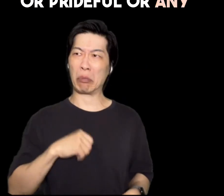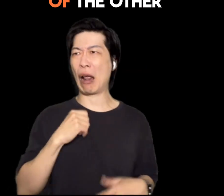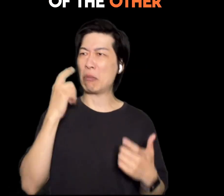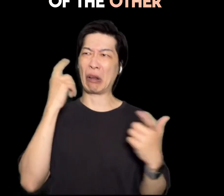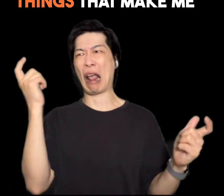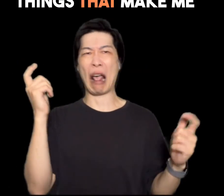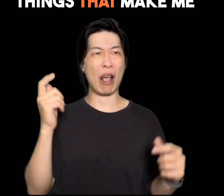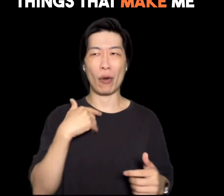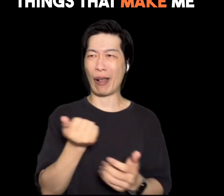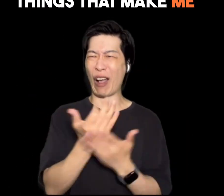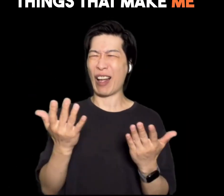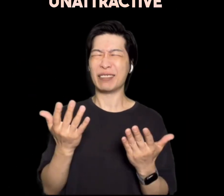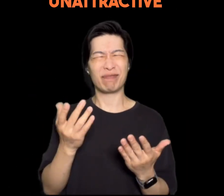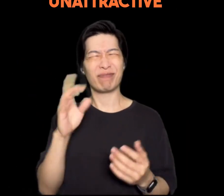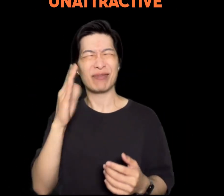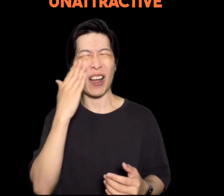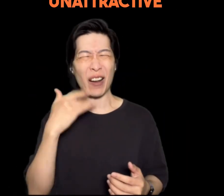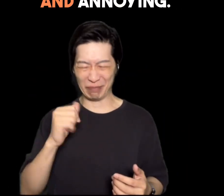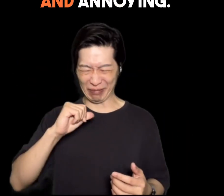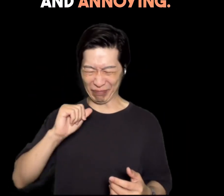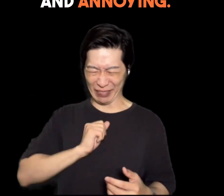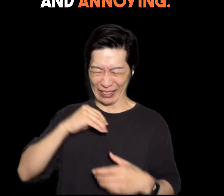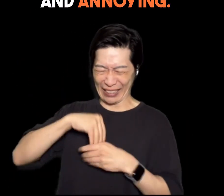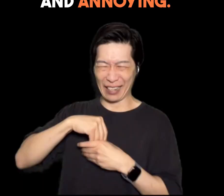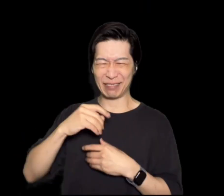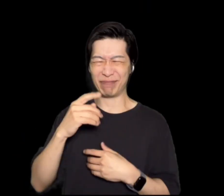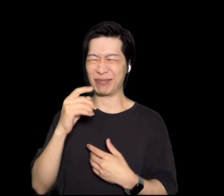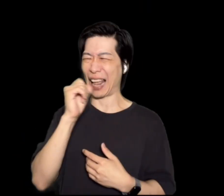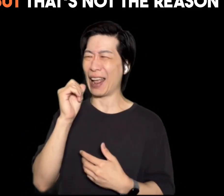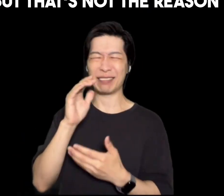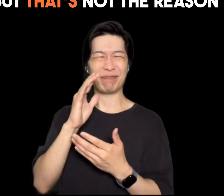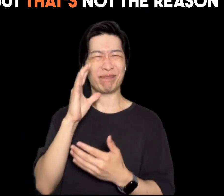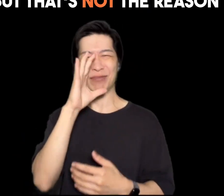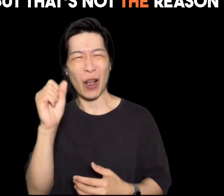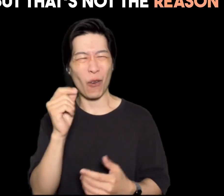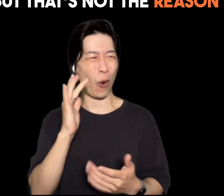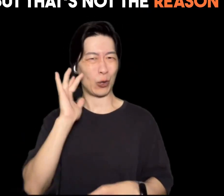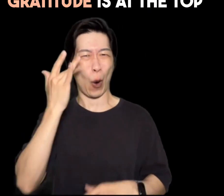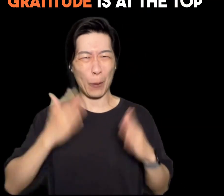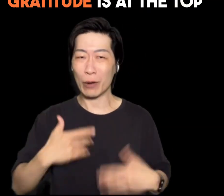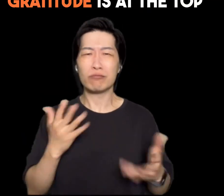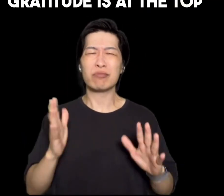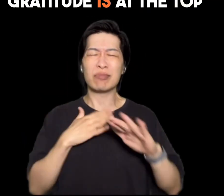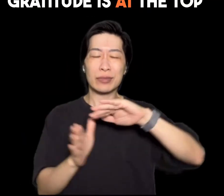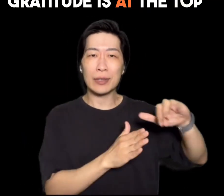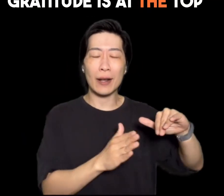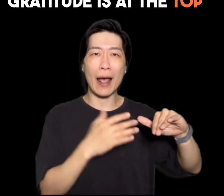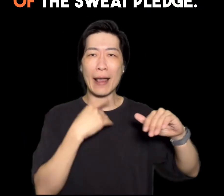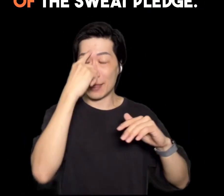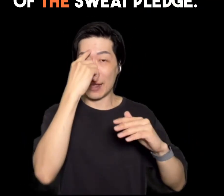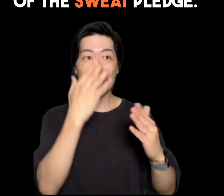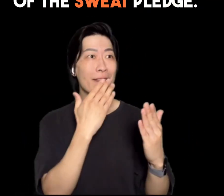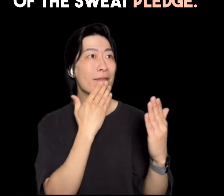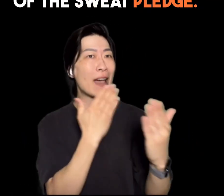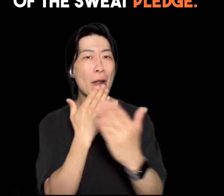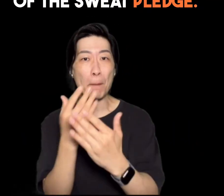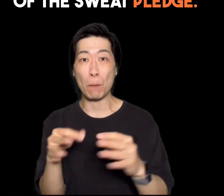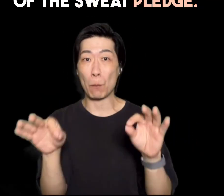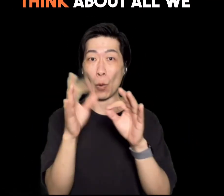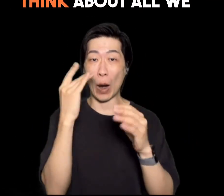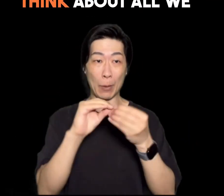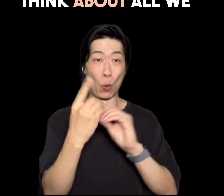or any of the other things that make me unattractive and annoying. But that's not the reason gratitude is at the top of the S.W.E.T